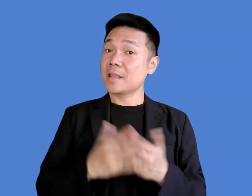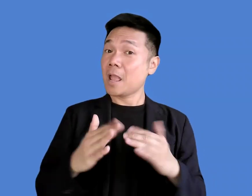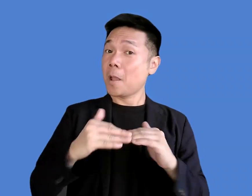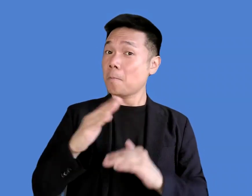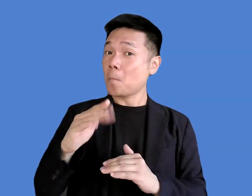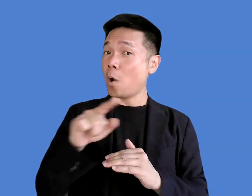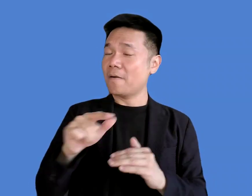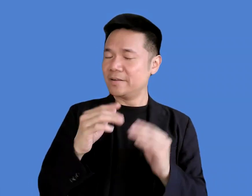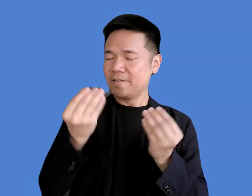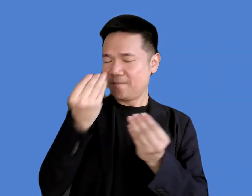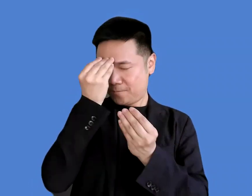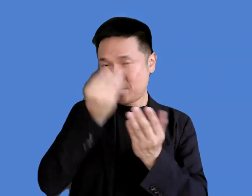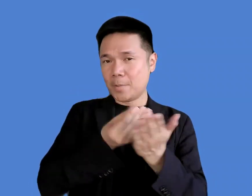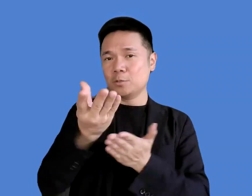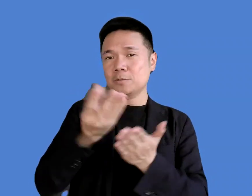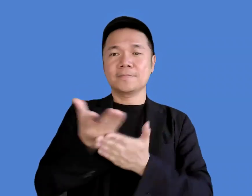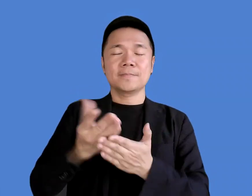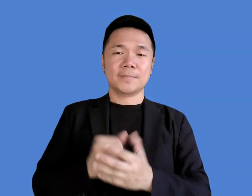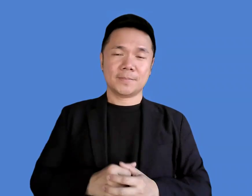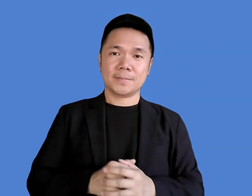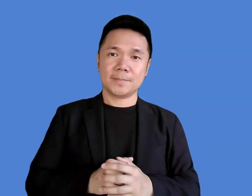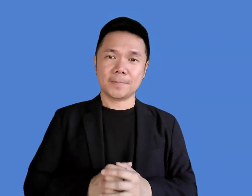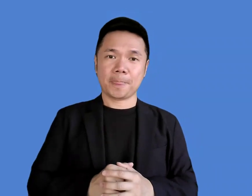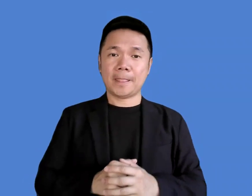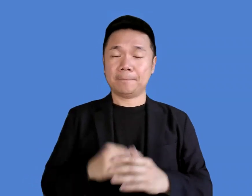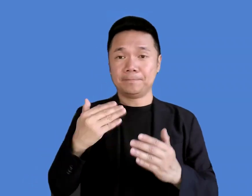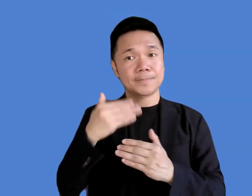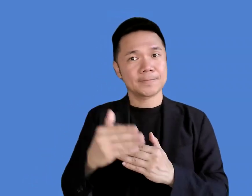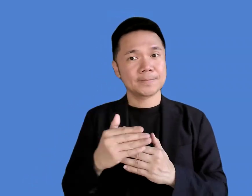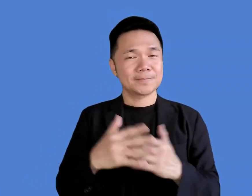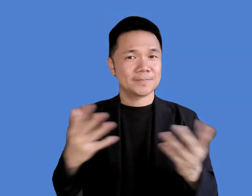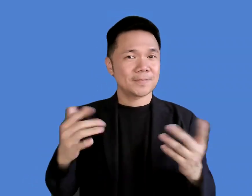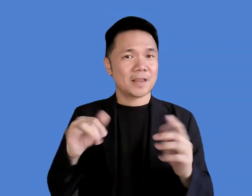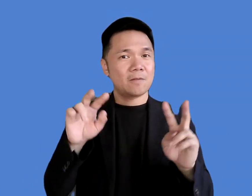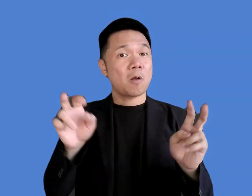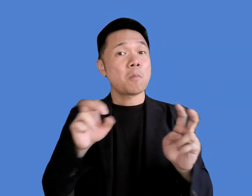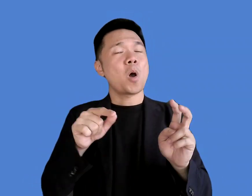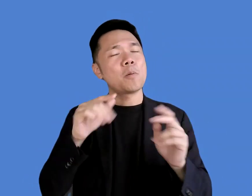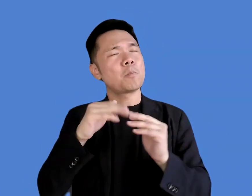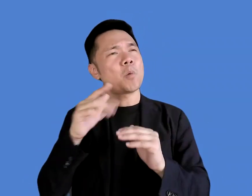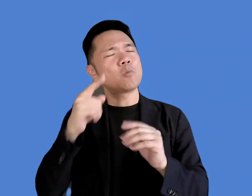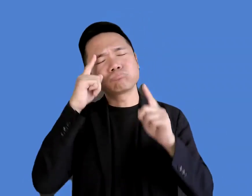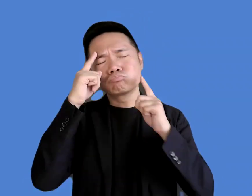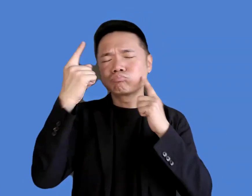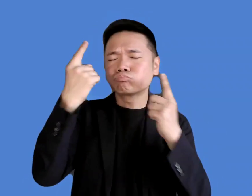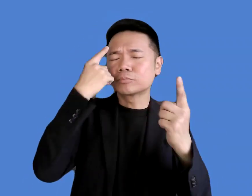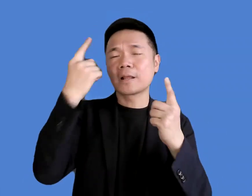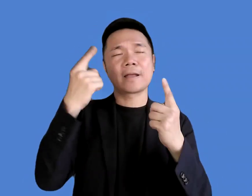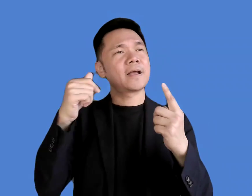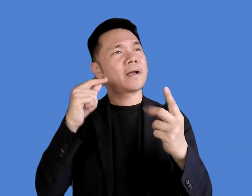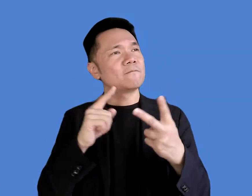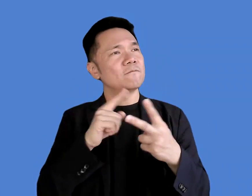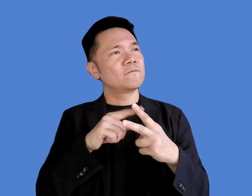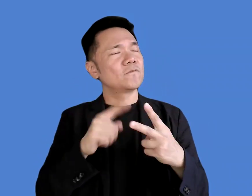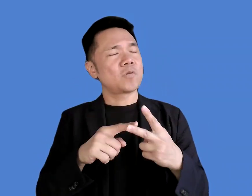information shortly. But as we look towards what we really can do and need in terms of bringing together innovation, the private